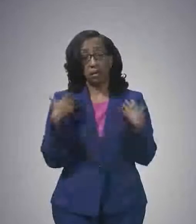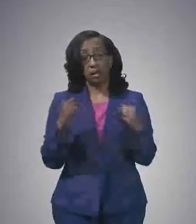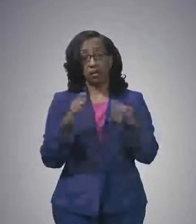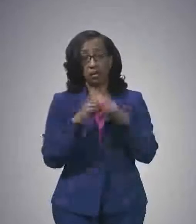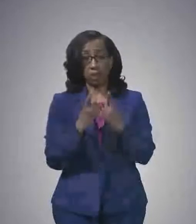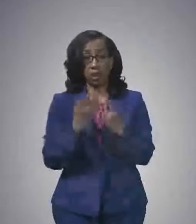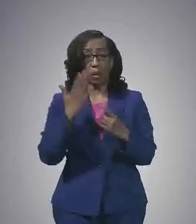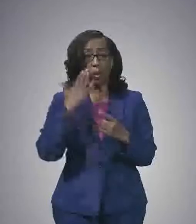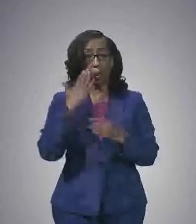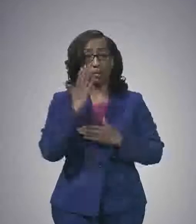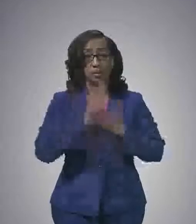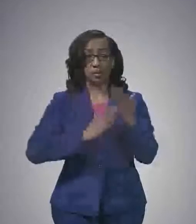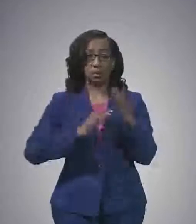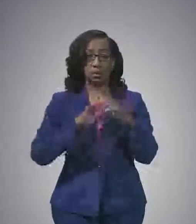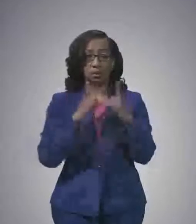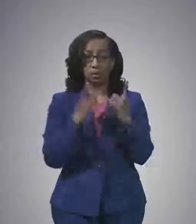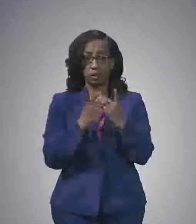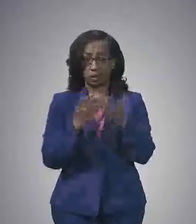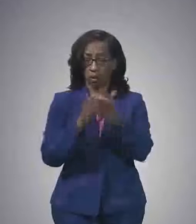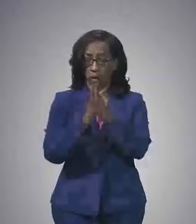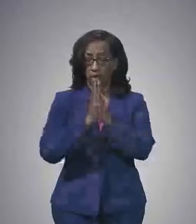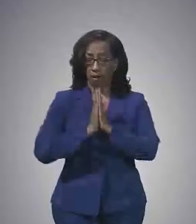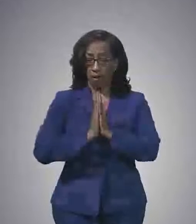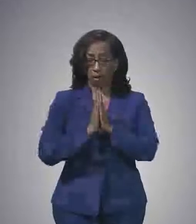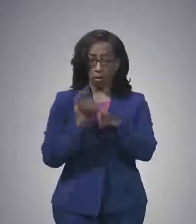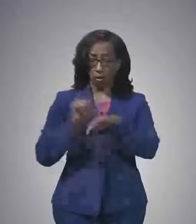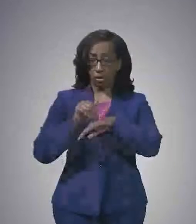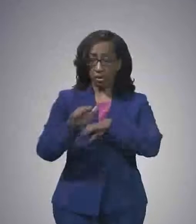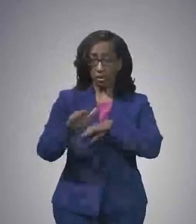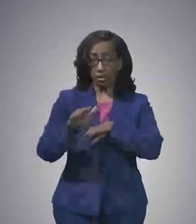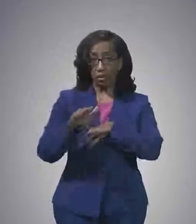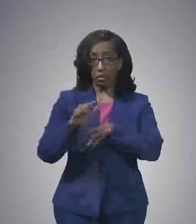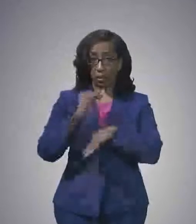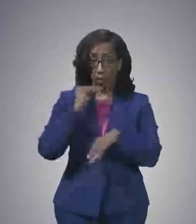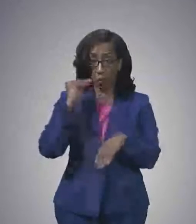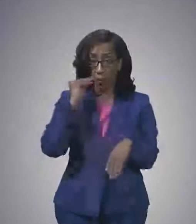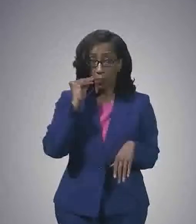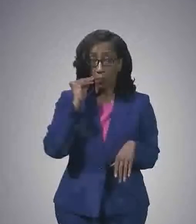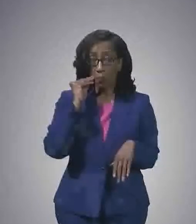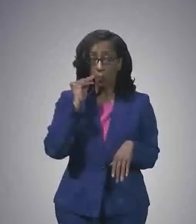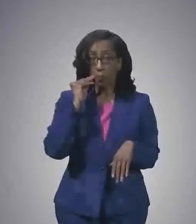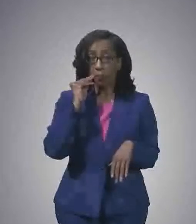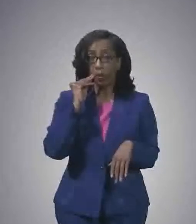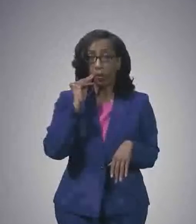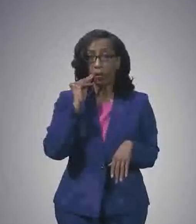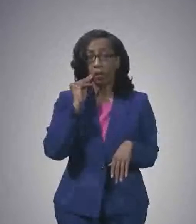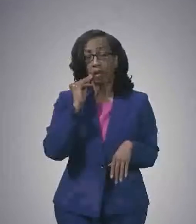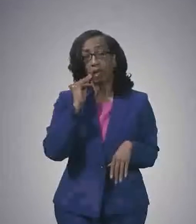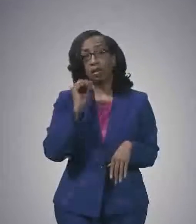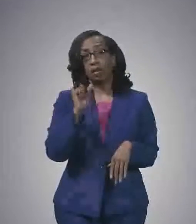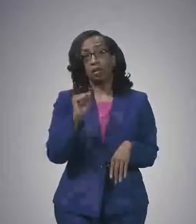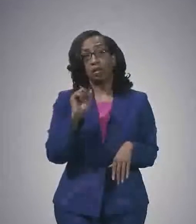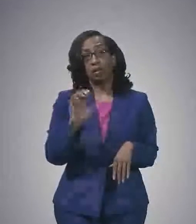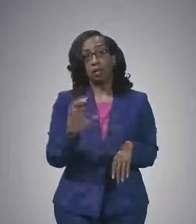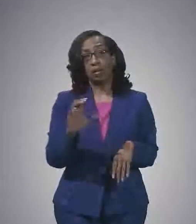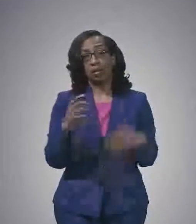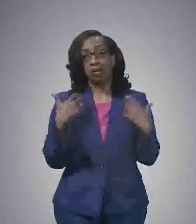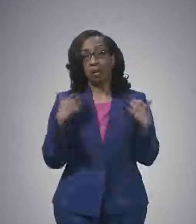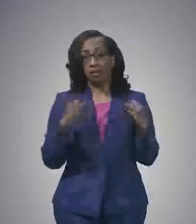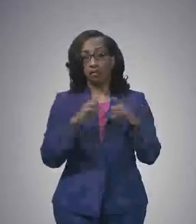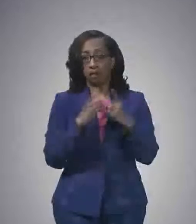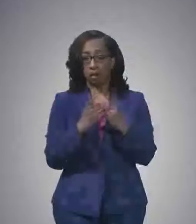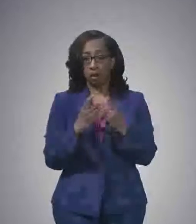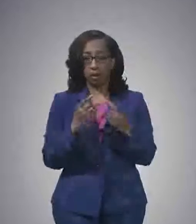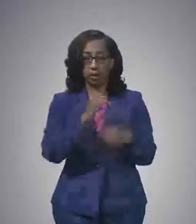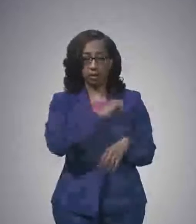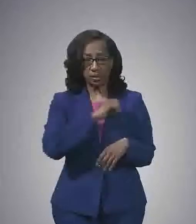districts were, asked to send those kids home. that the Shelby County Health Department would have staff to